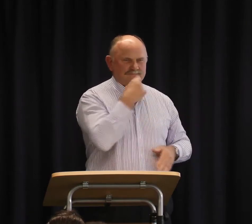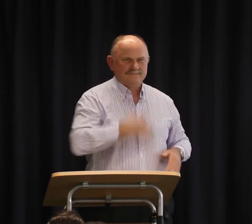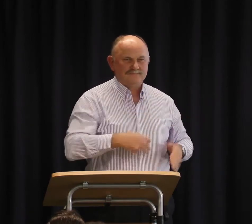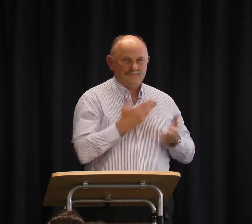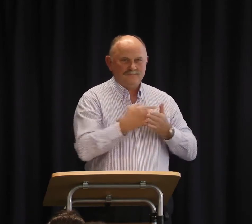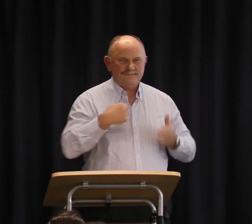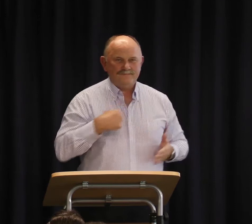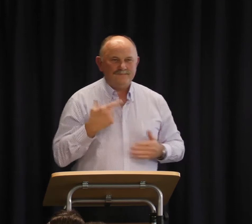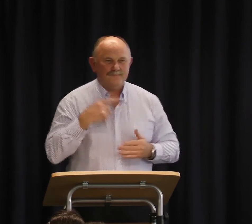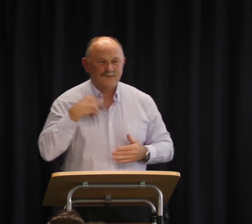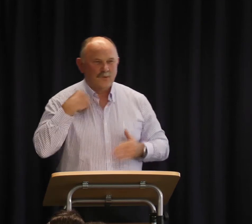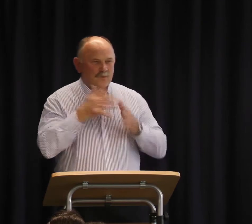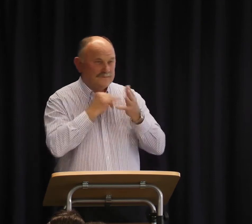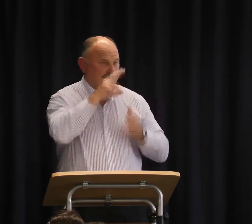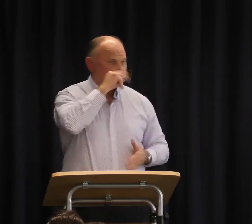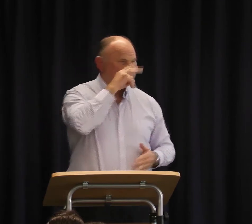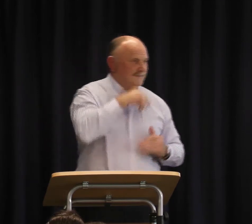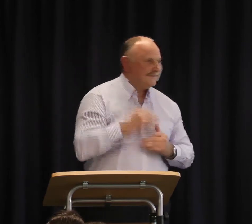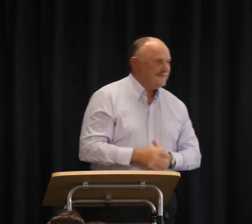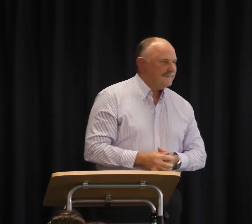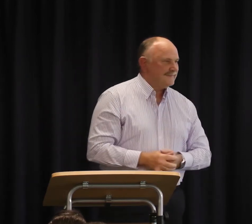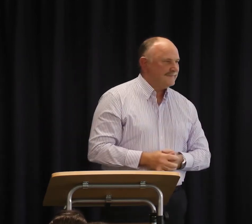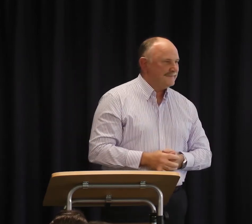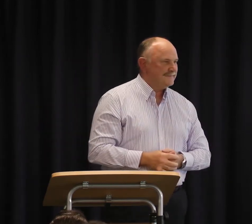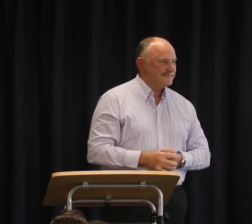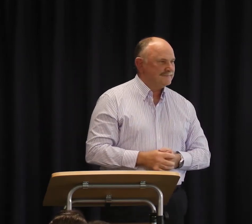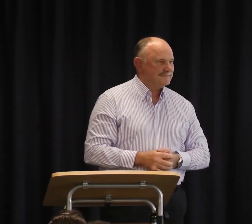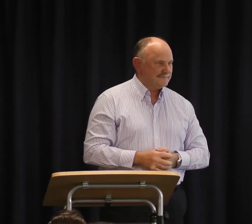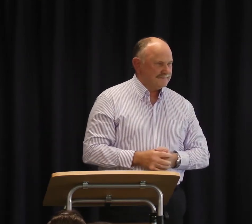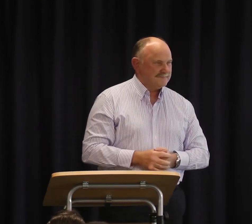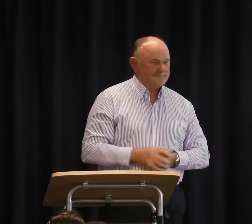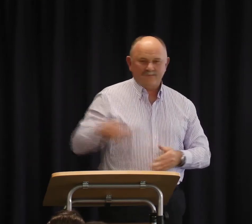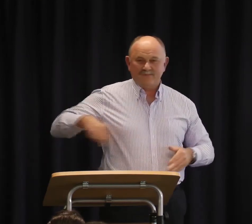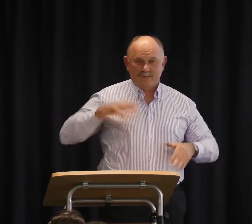was a rocky relationship, rather, because I was fairly young and he was older than me.